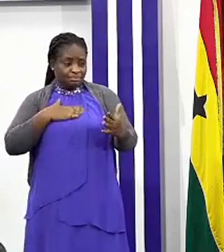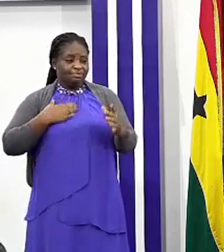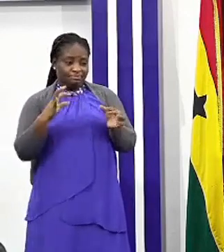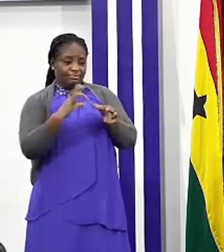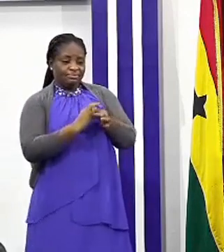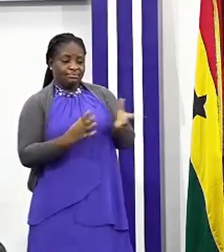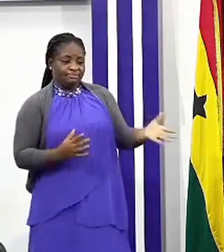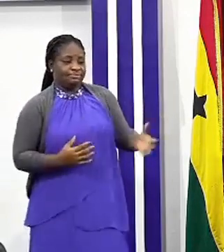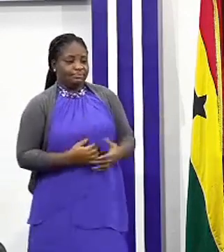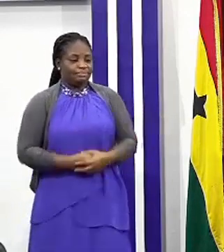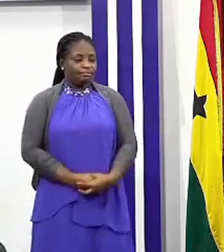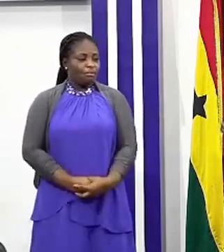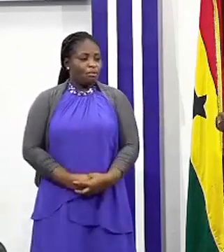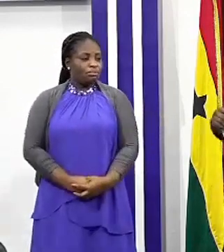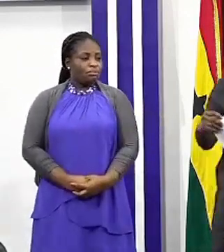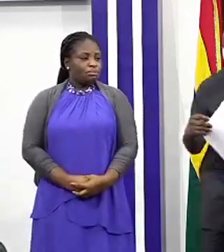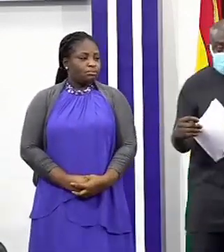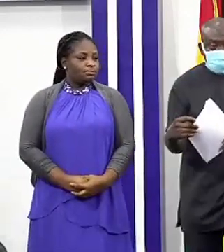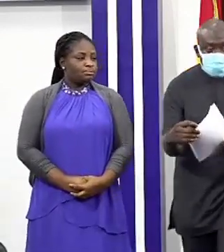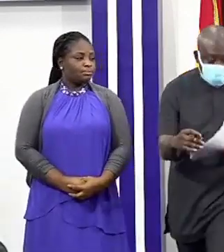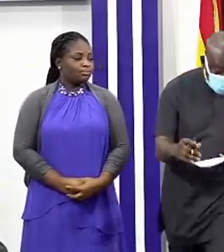me. Four questions.